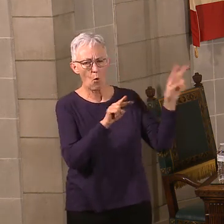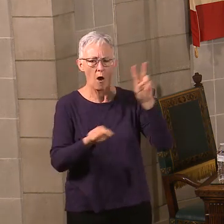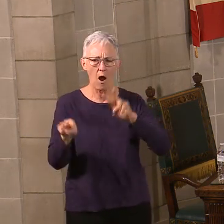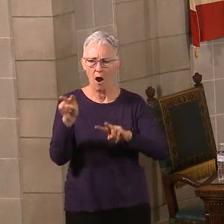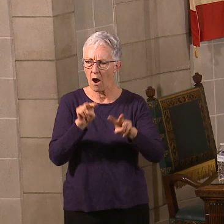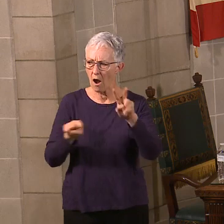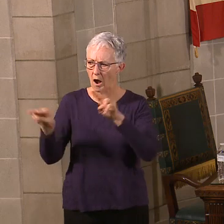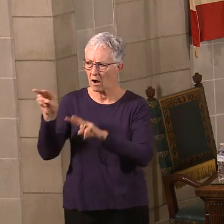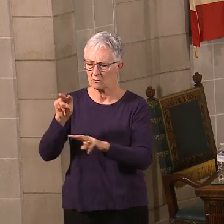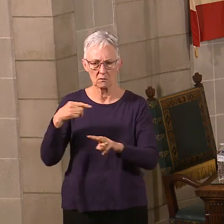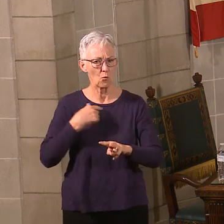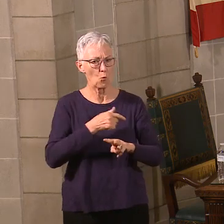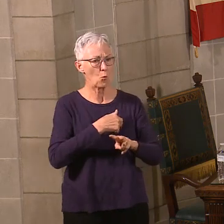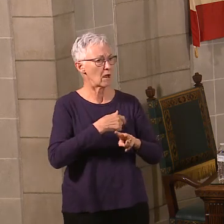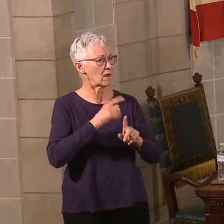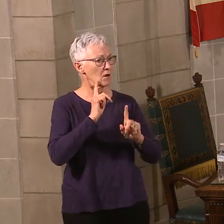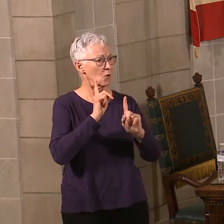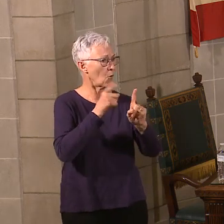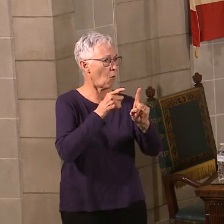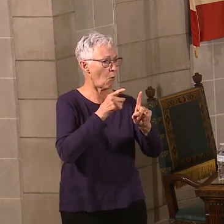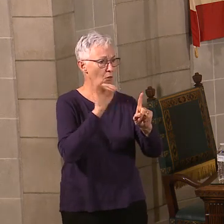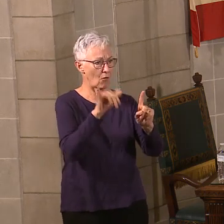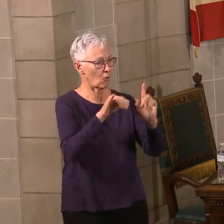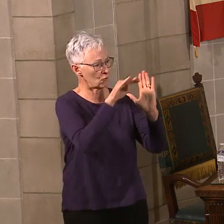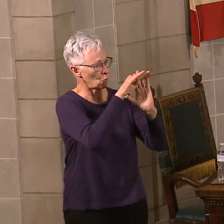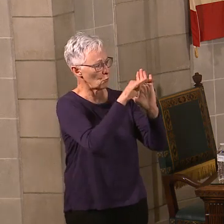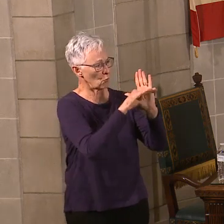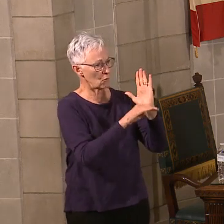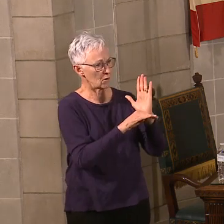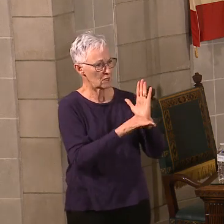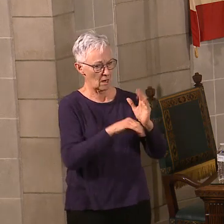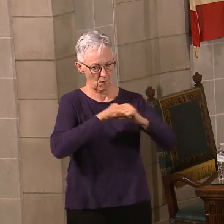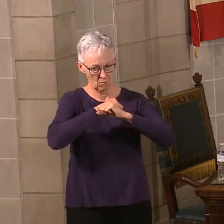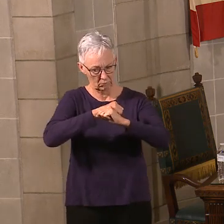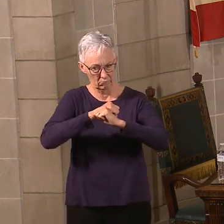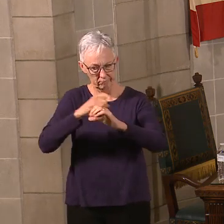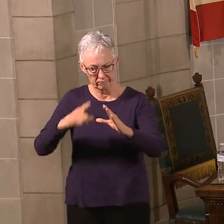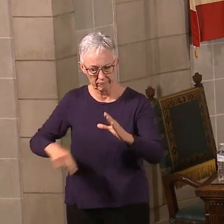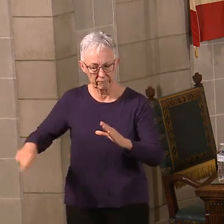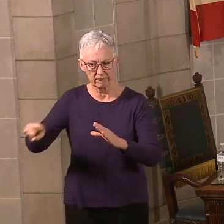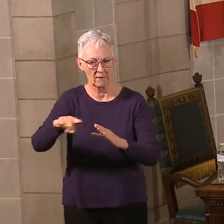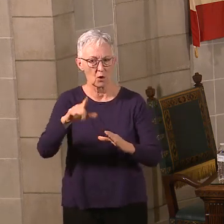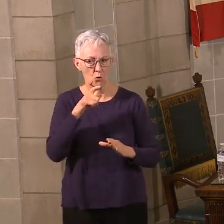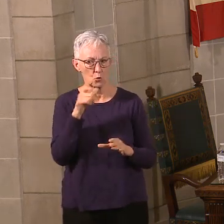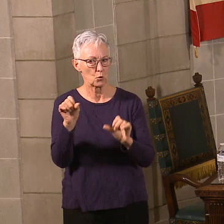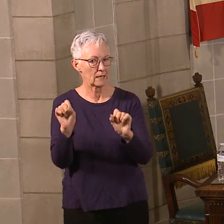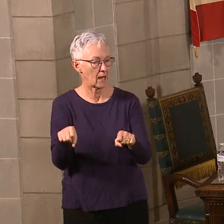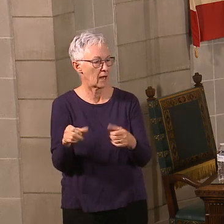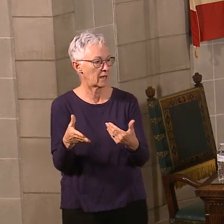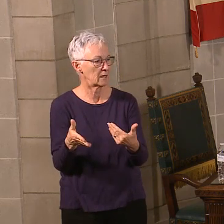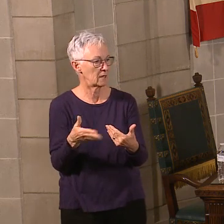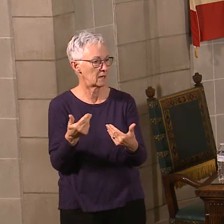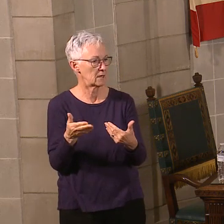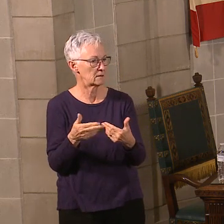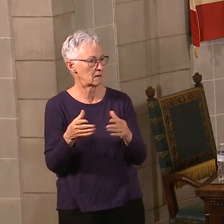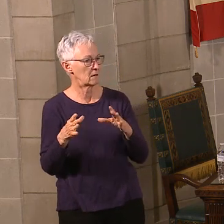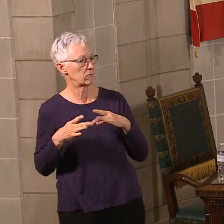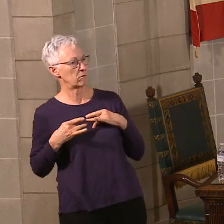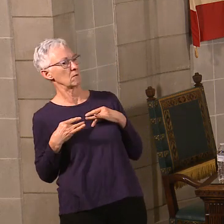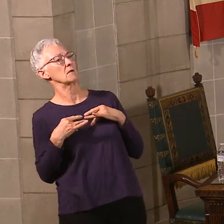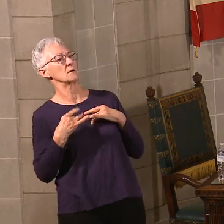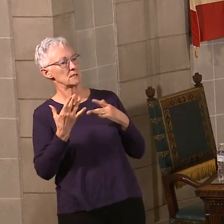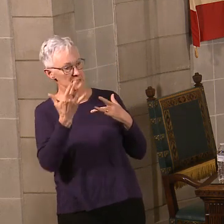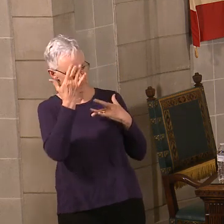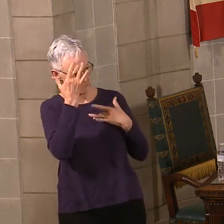people in our society, in our state. Those people who are older Nebraskans with those underlying health conditions. This is really critical for us to